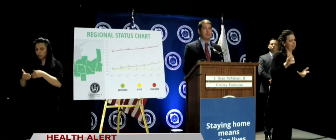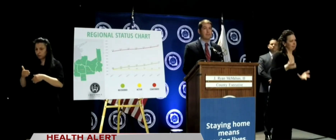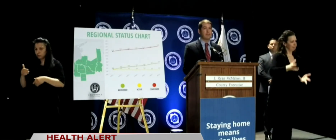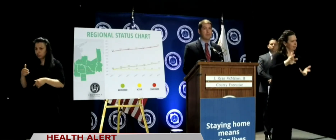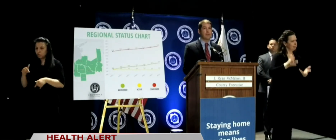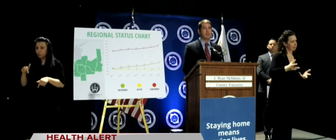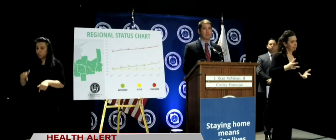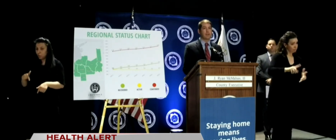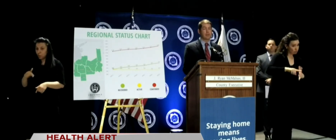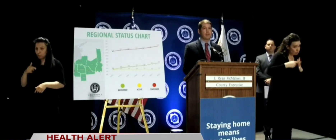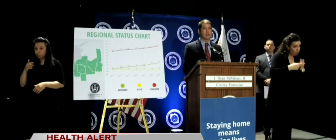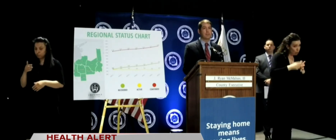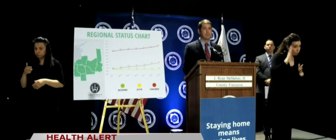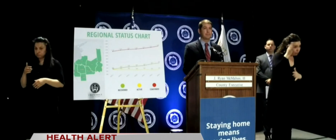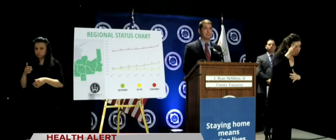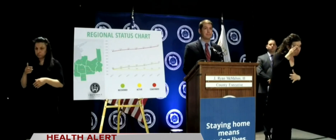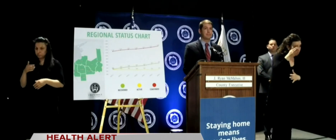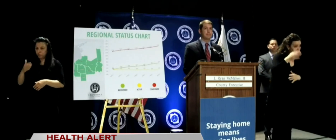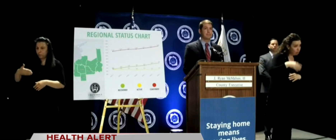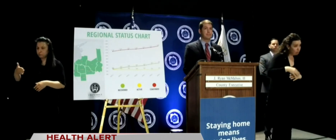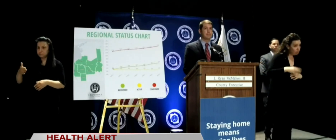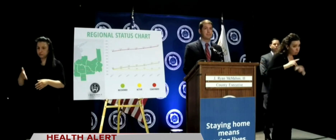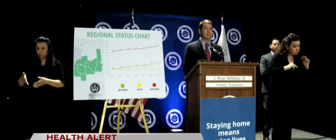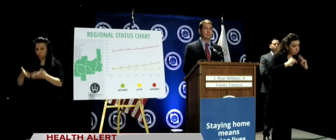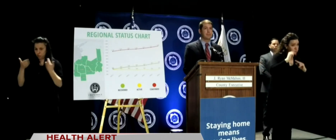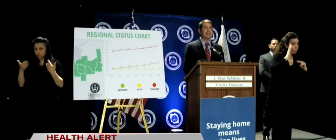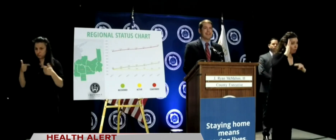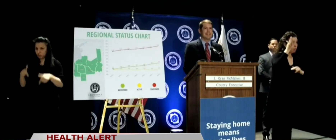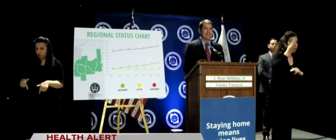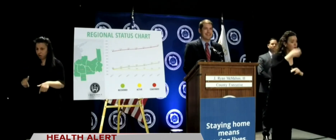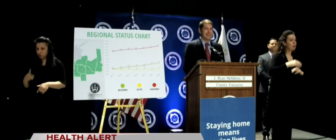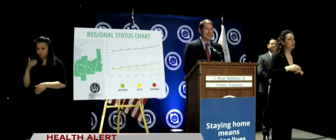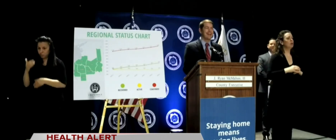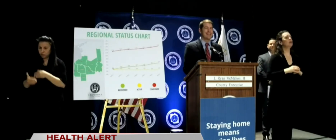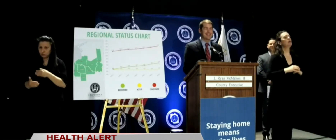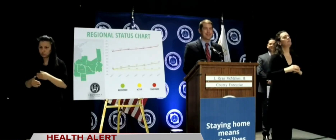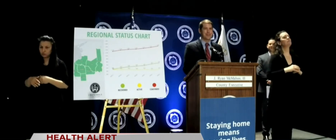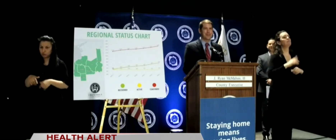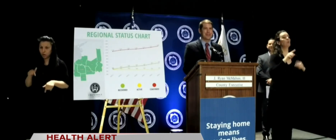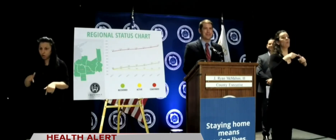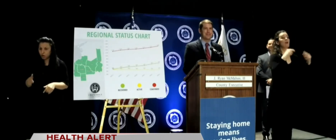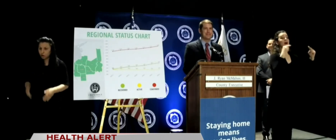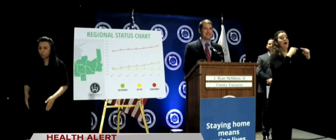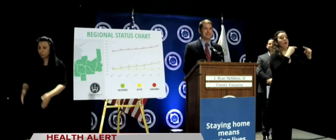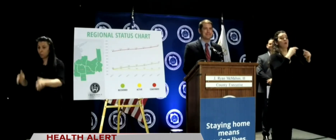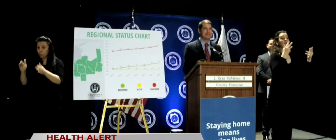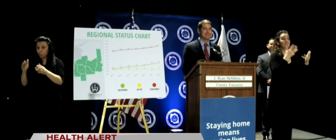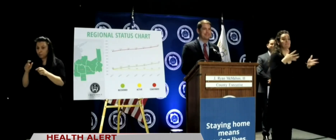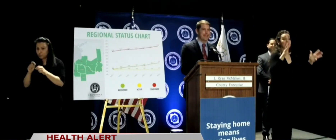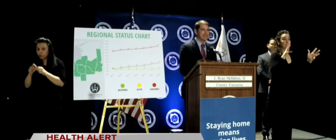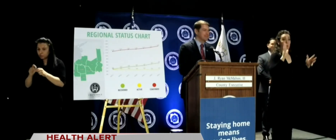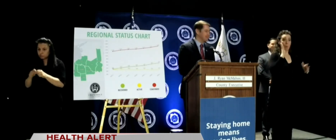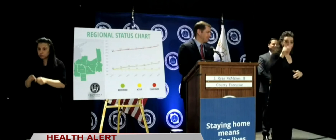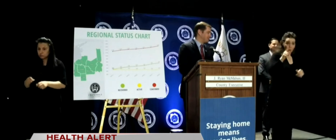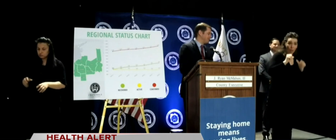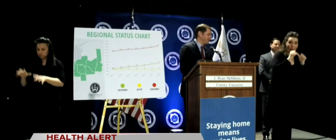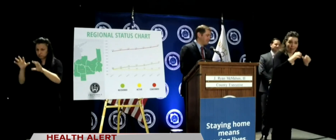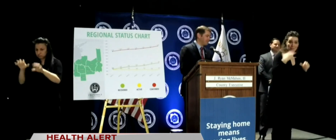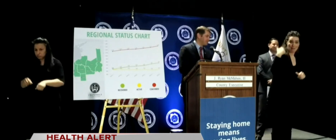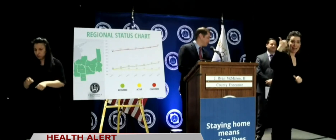any future infrastructure investment. Will you still be mayor when it's finished? Let's hope so, Andrew. Thanks.